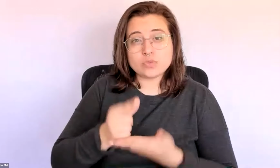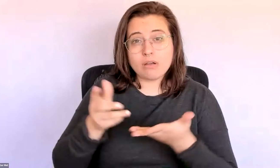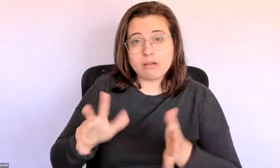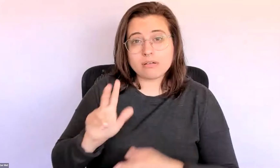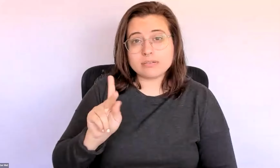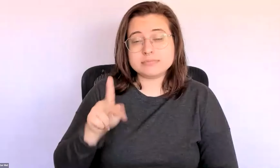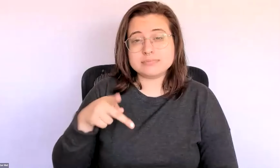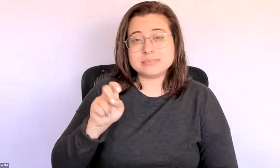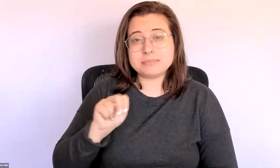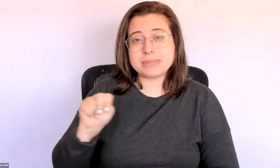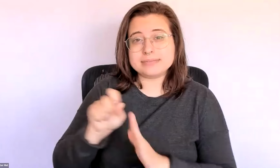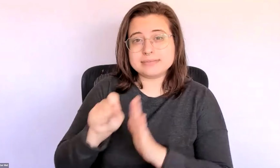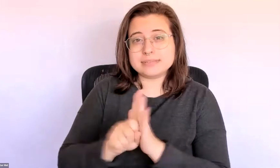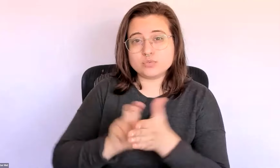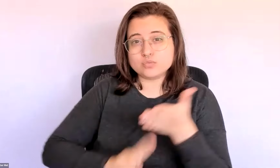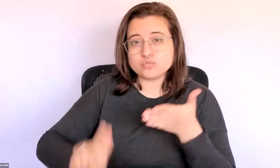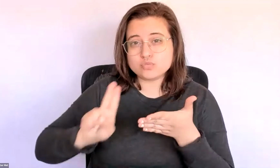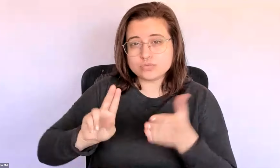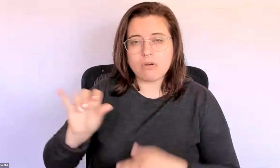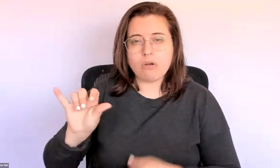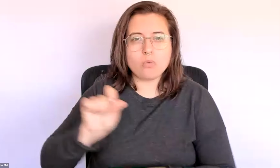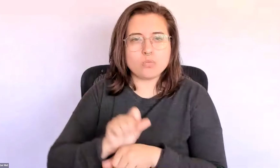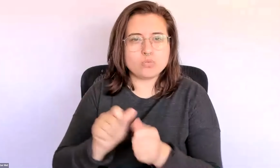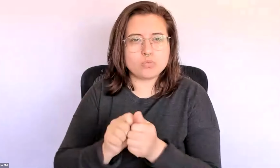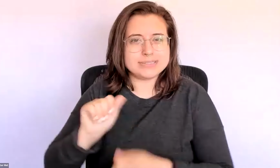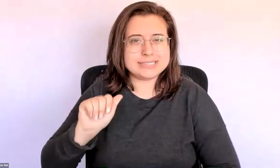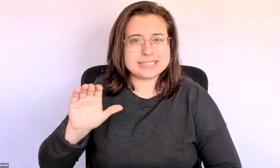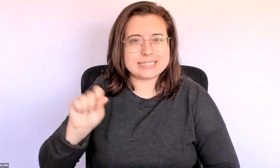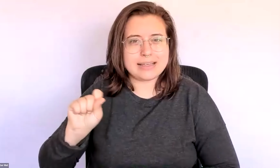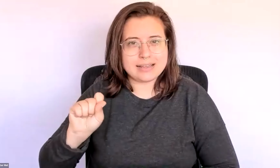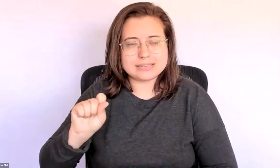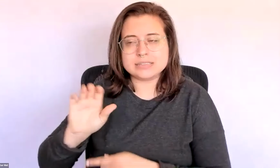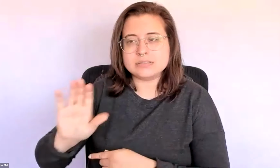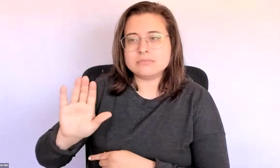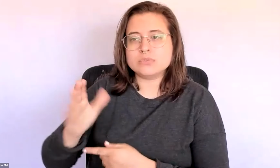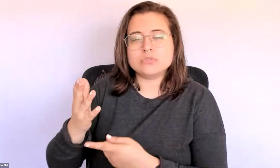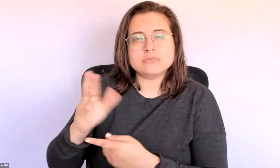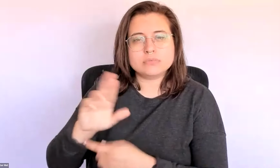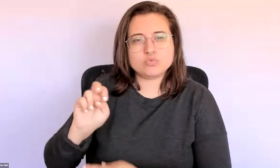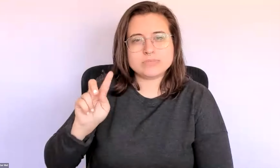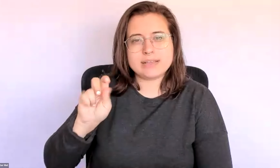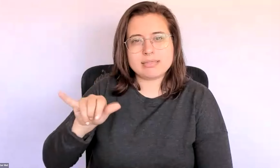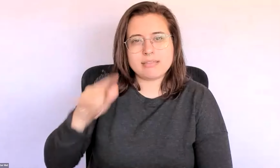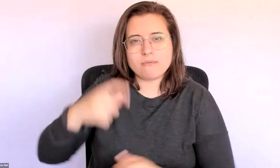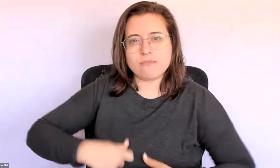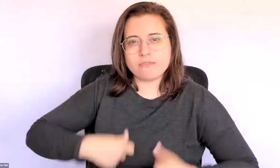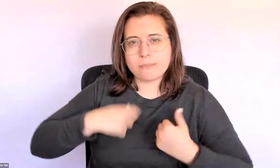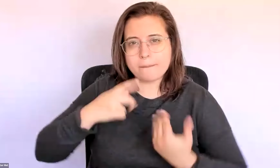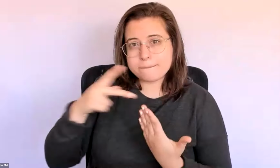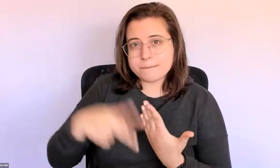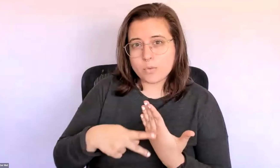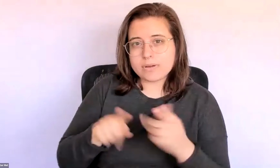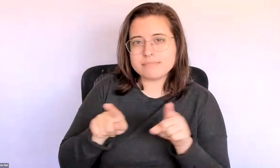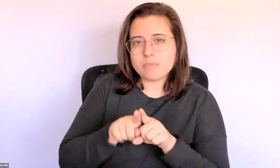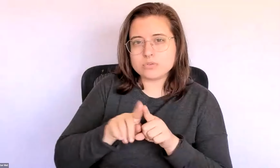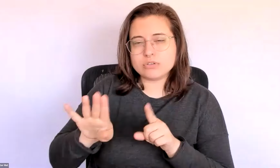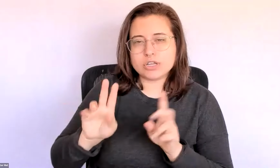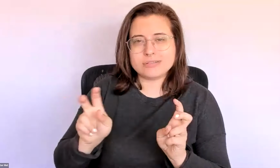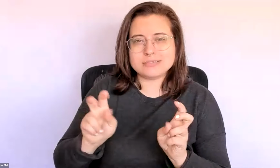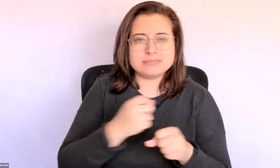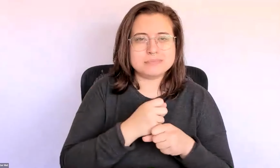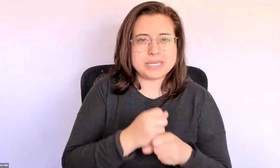State University, and she also works with the American Cancer Society's Relay for Life program, as well as their Making Strides Against